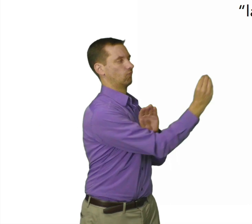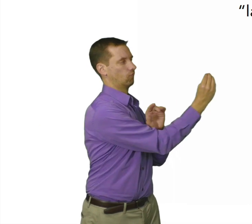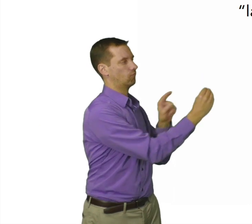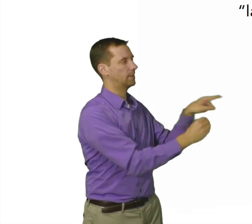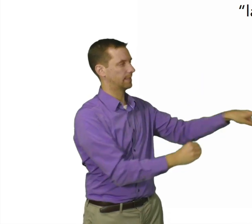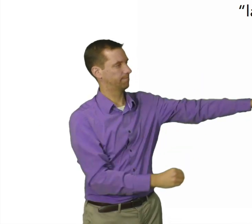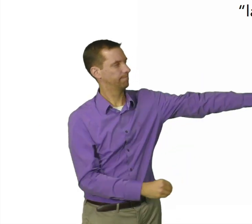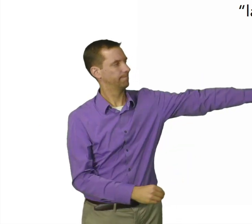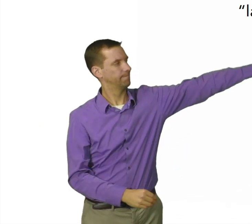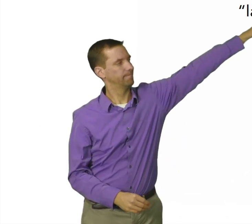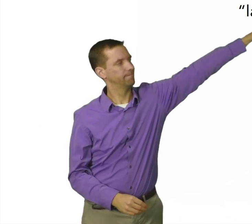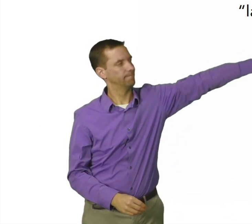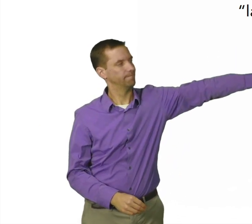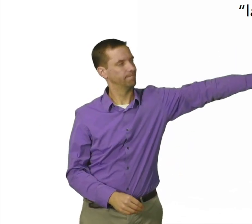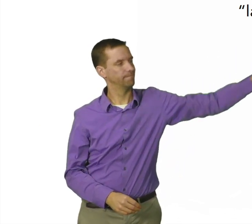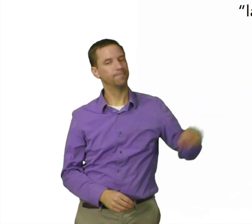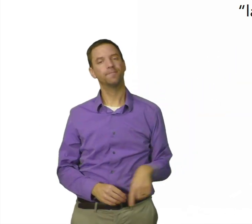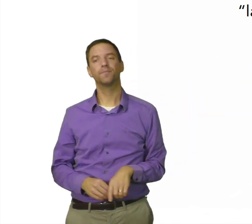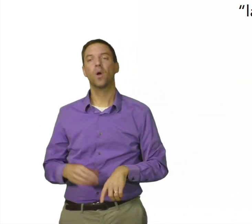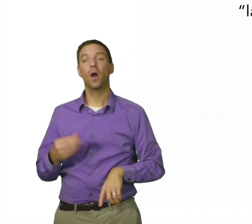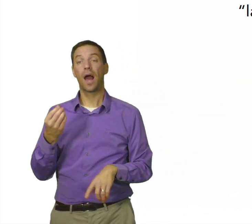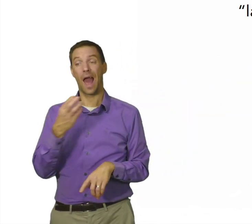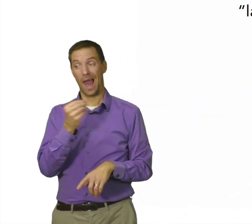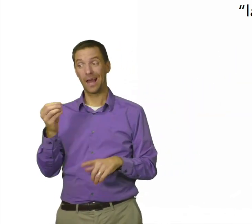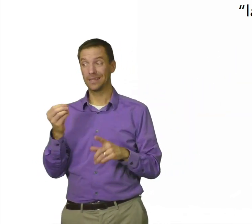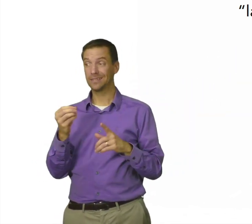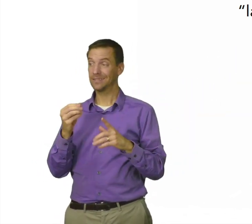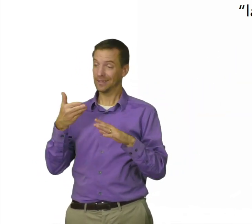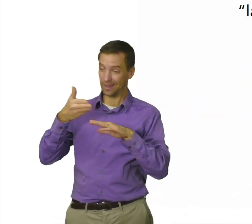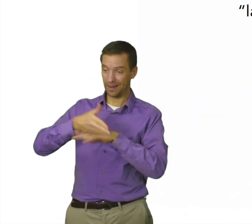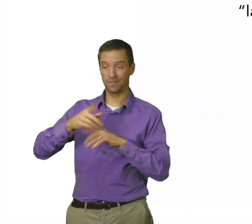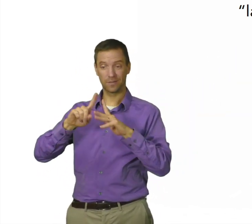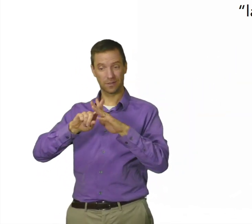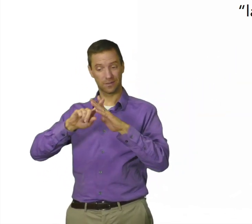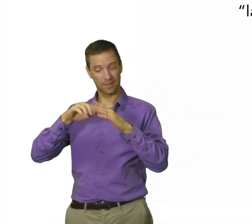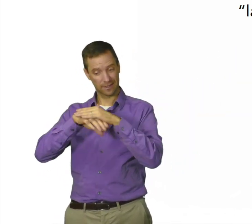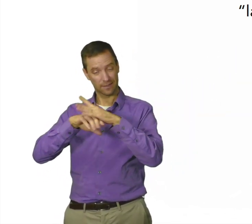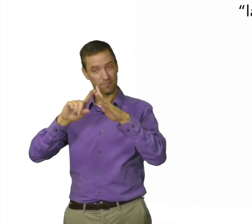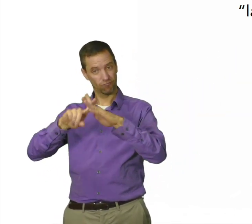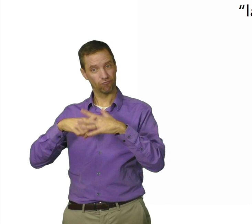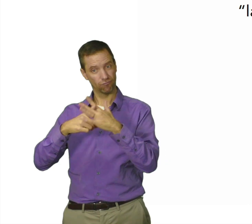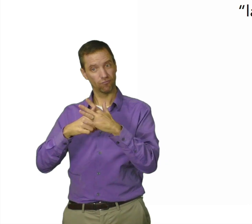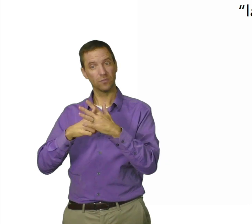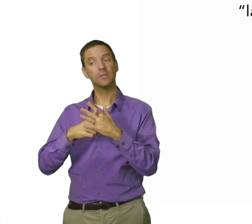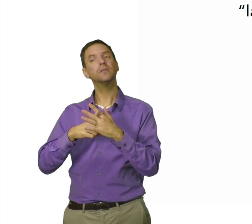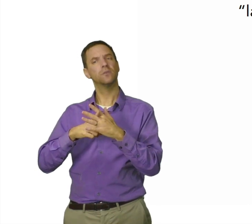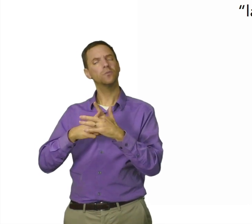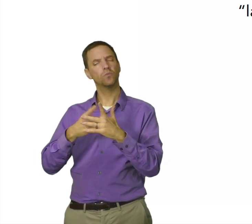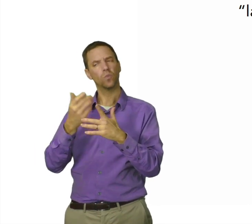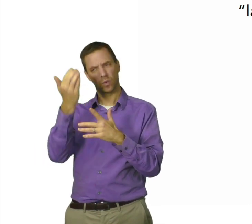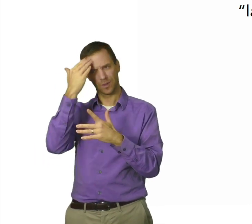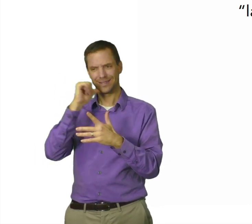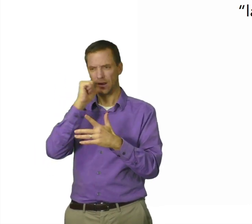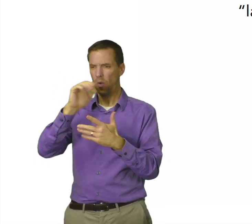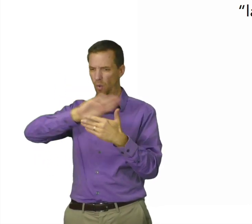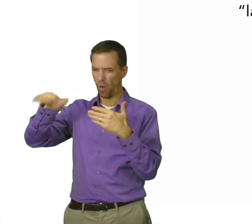age. That would be added to this category. And even after language access